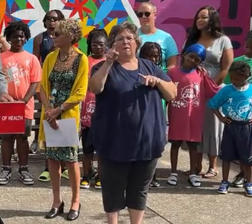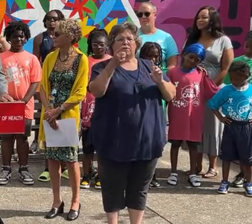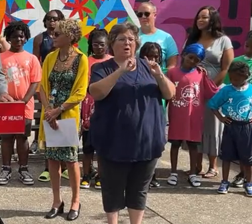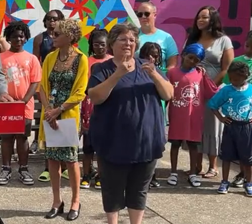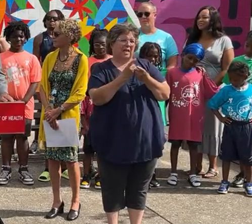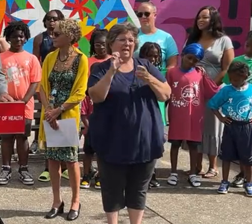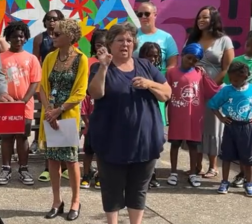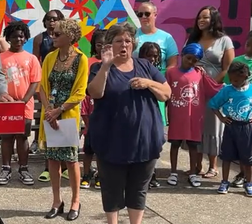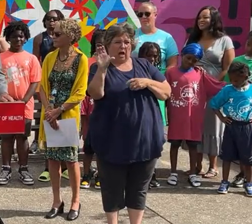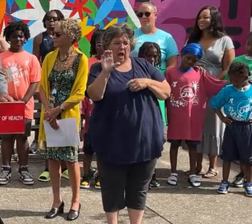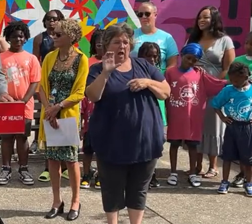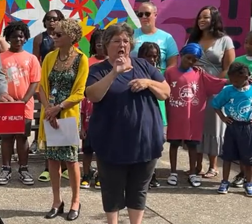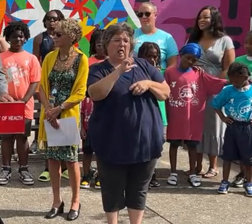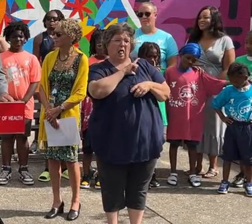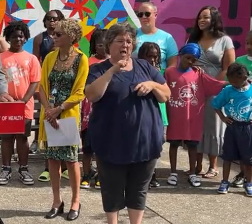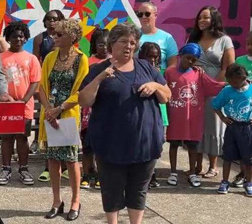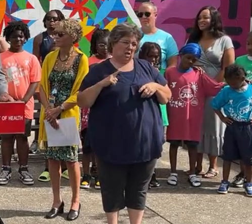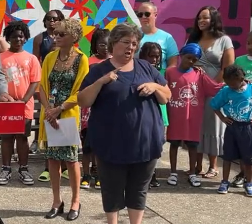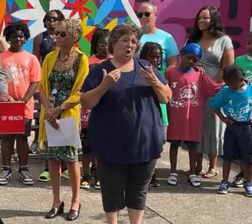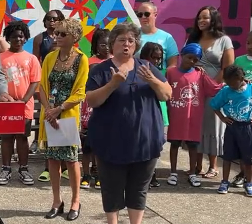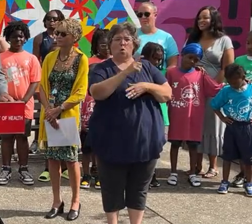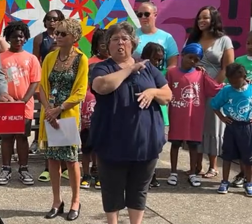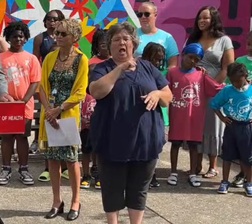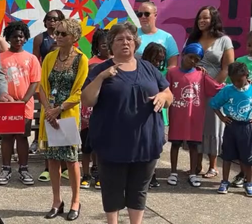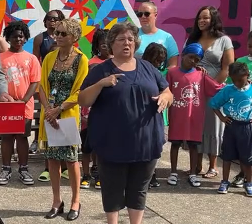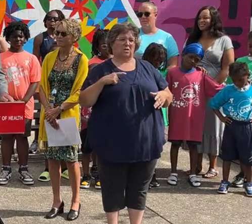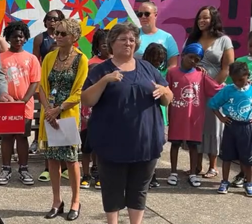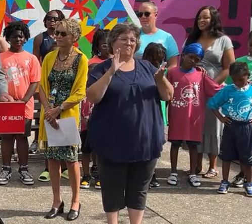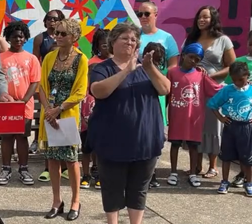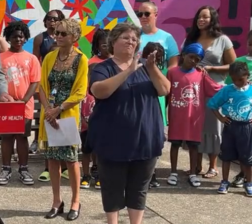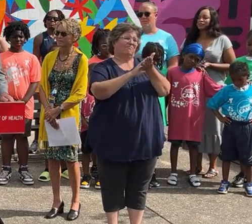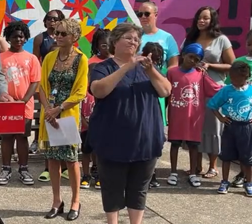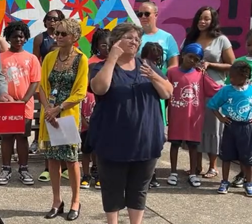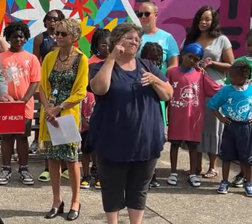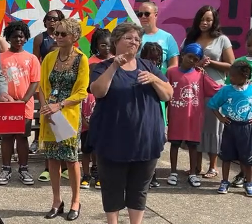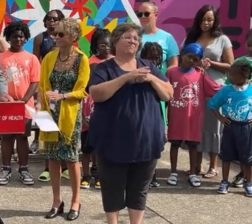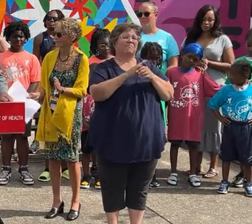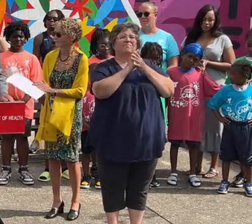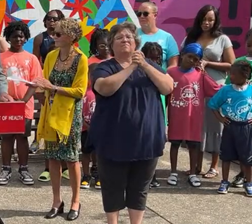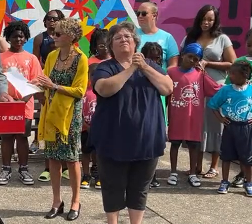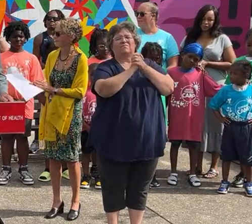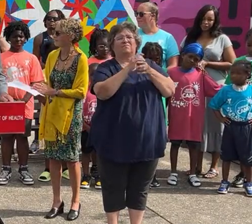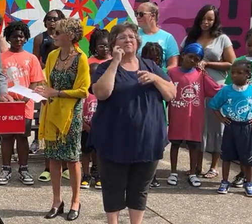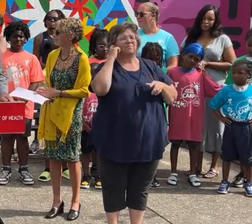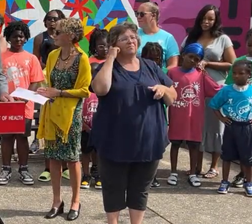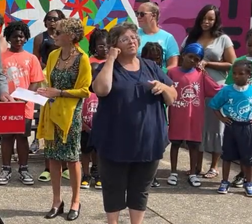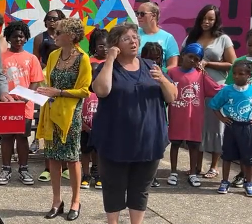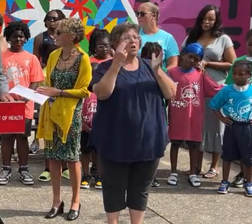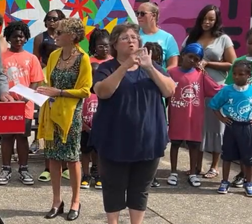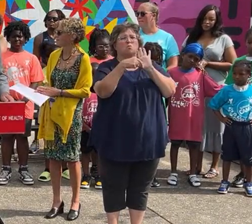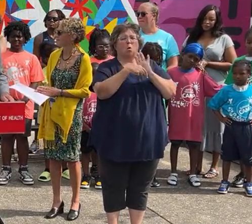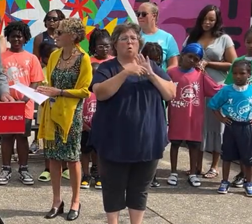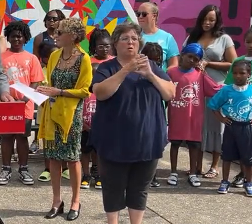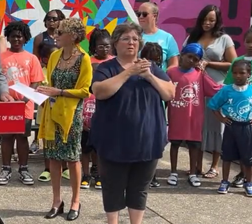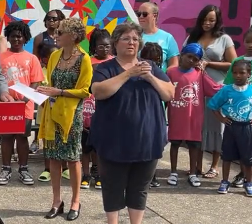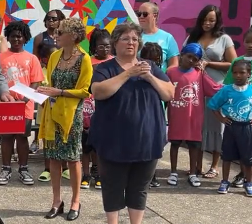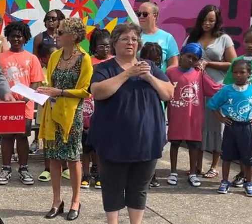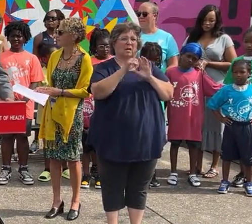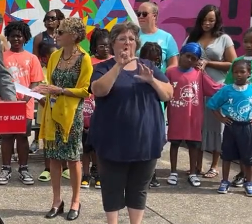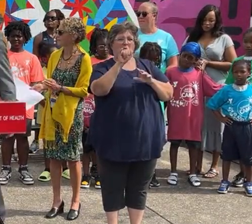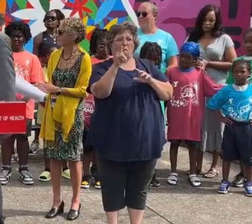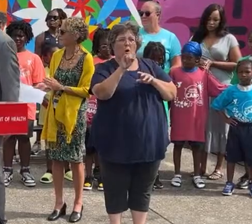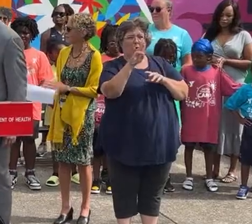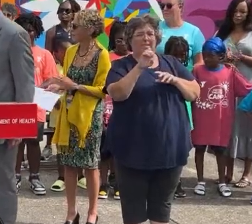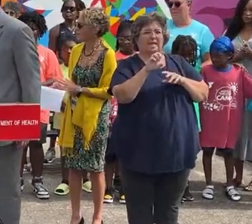District of the Erie County Legislature, our new legislator, and give him a big round of applause and congratulations for his new role, Lawrence